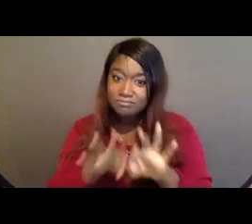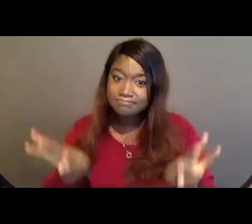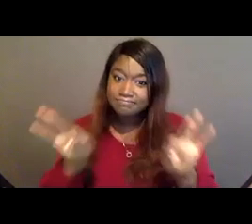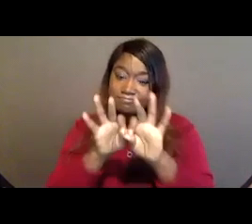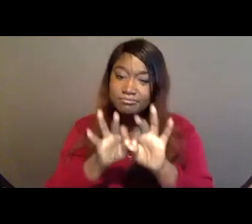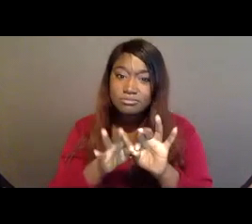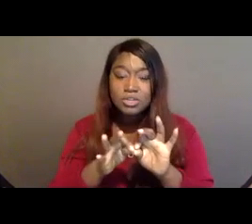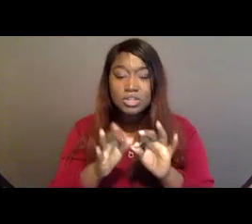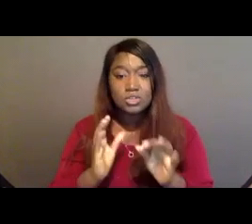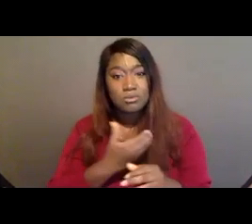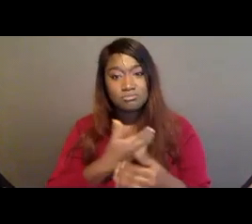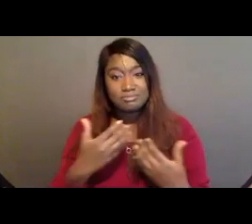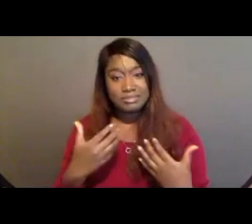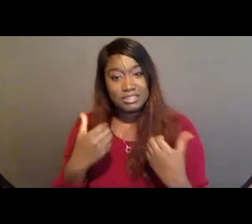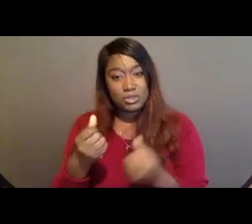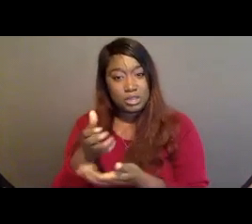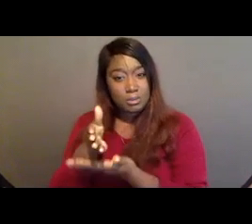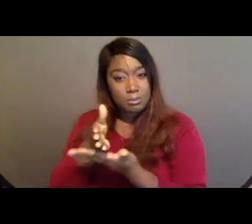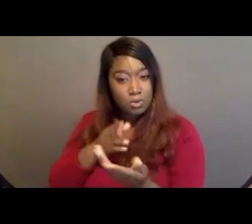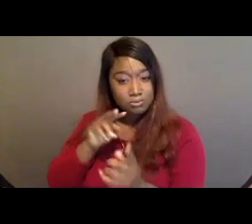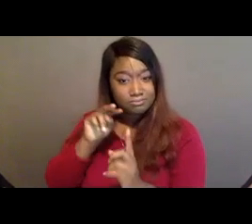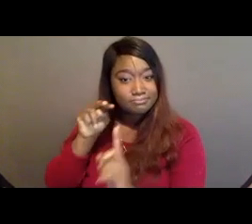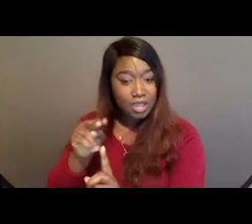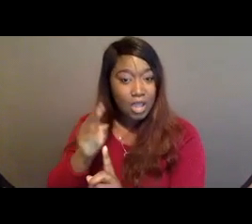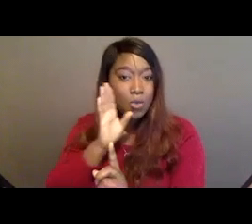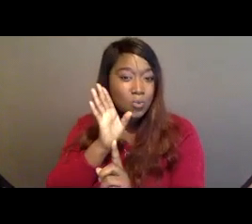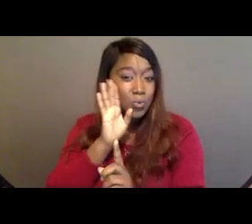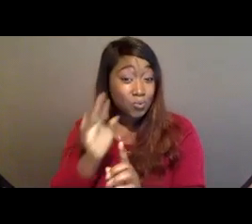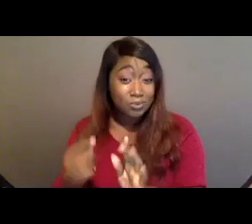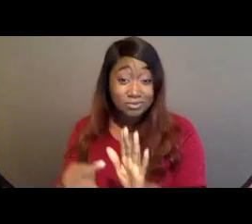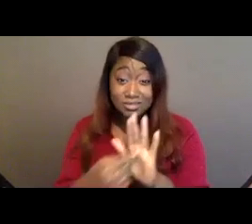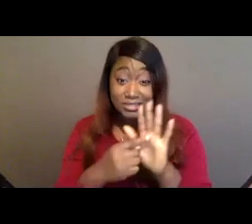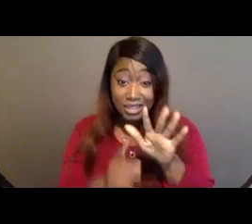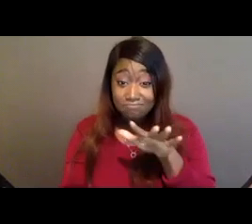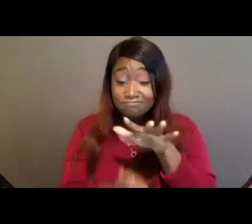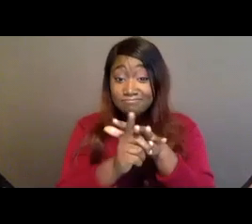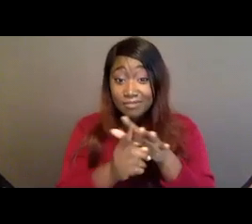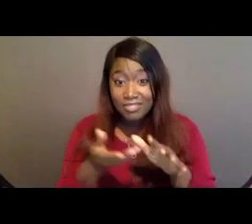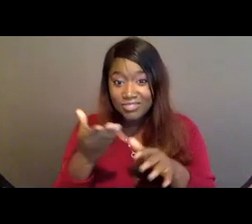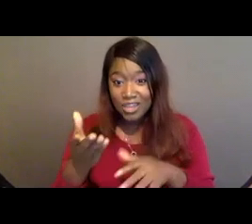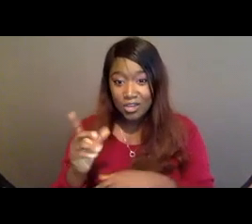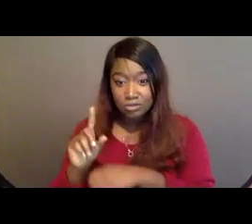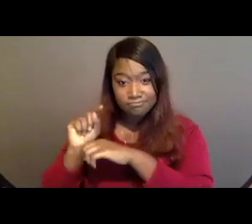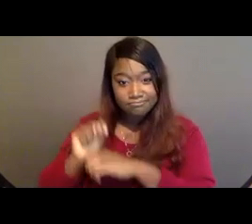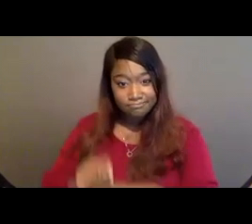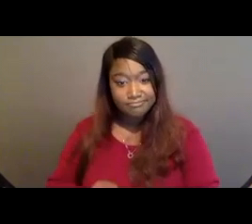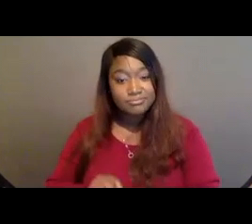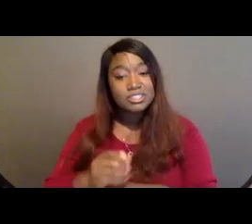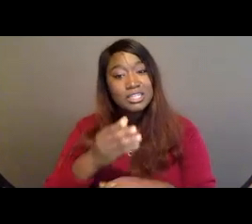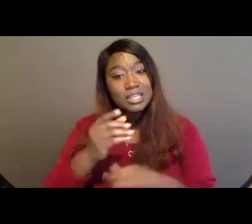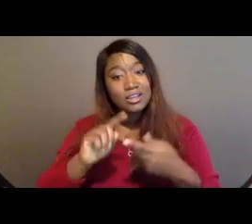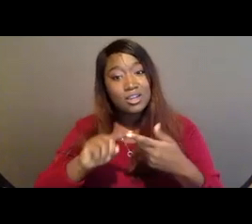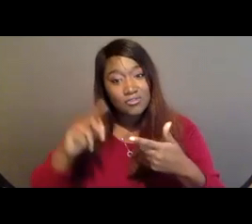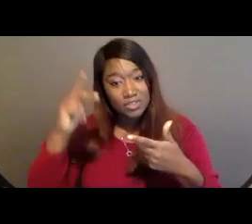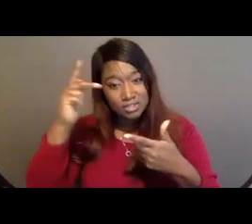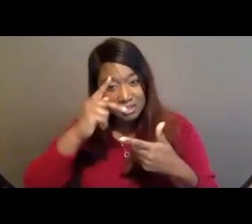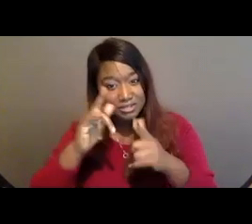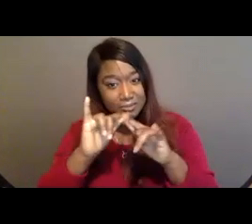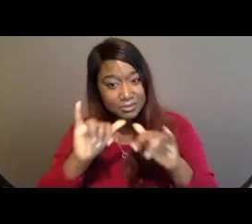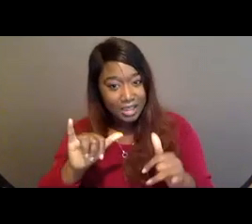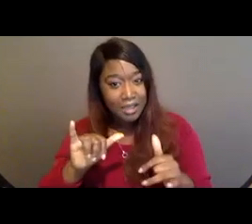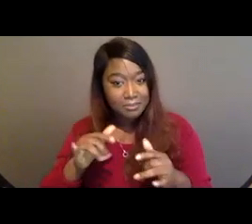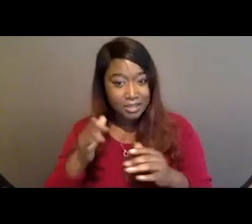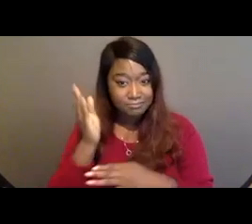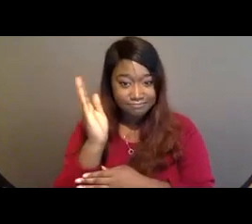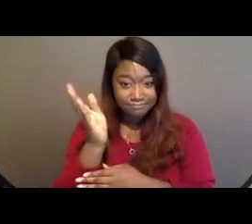healing component, which we'll see reflected in the traditions and the philosophy as we go through them.